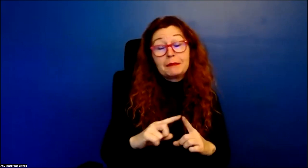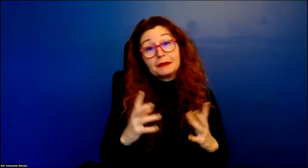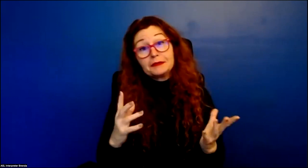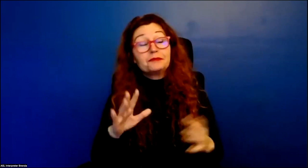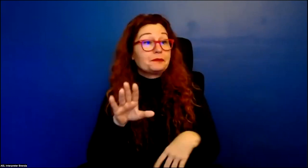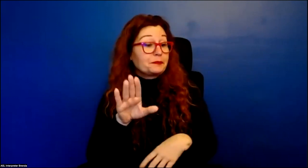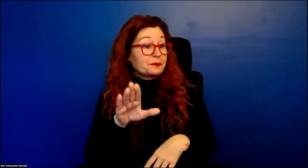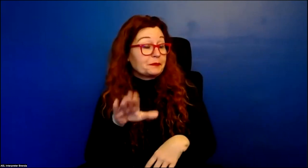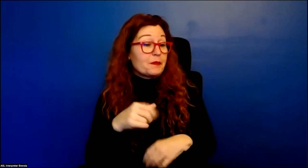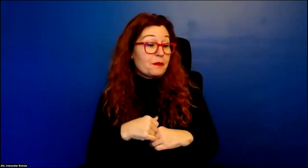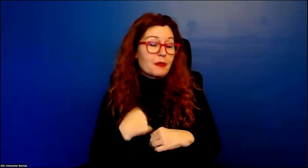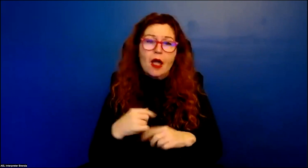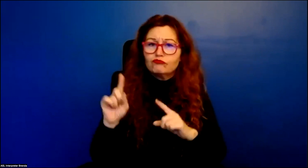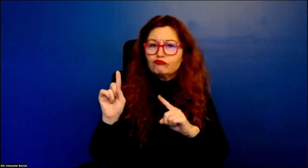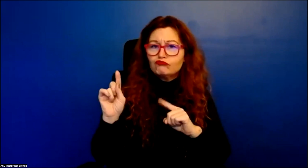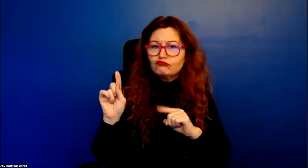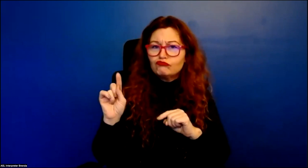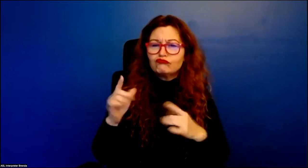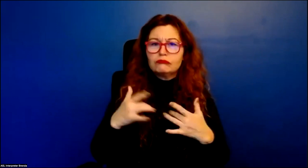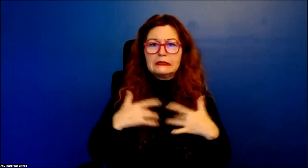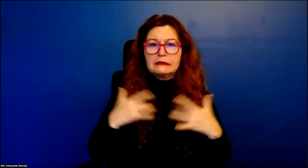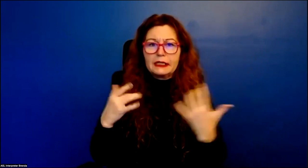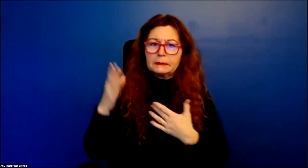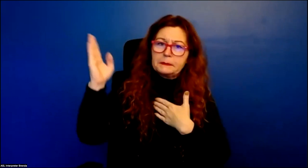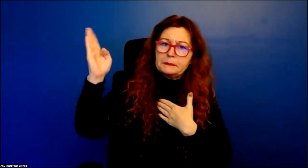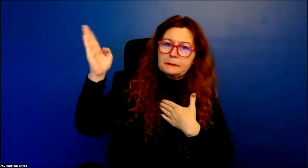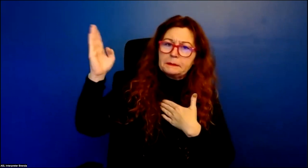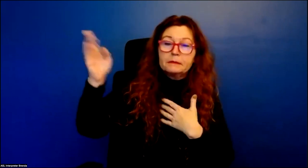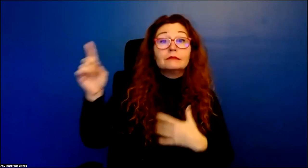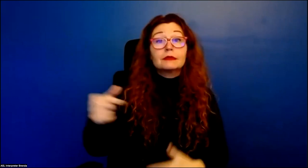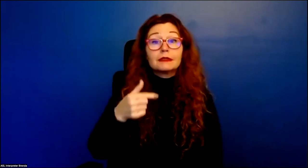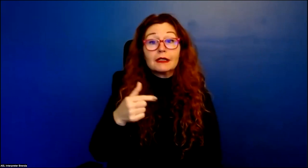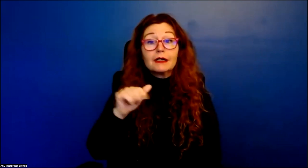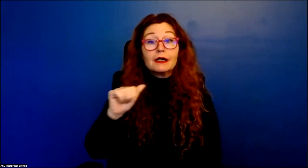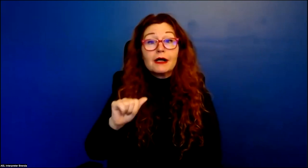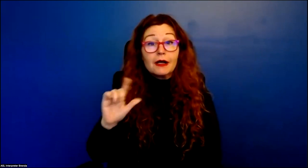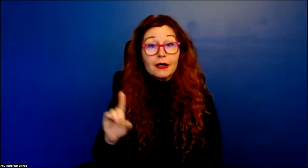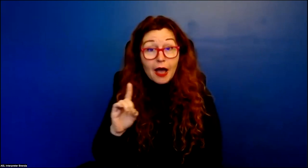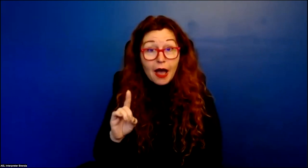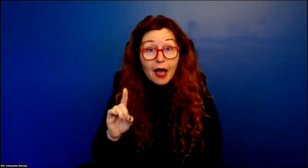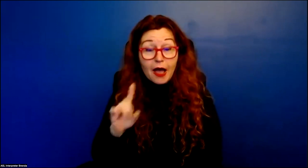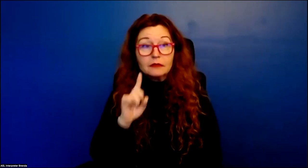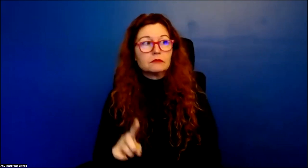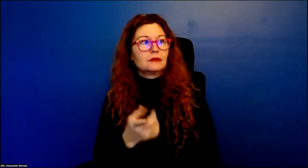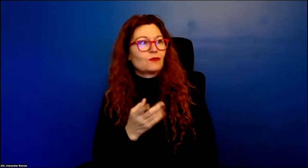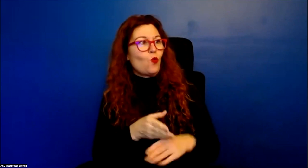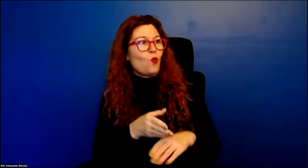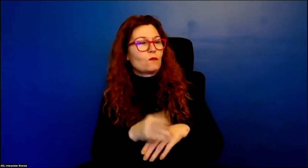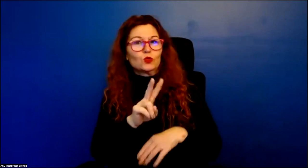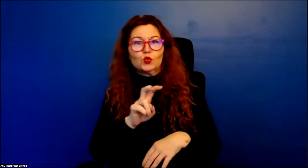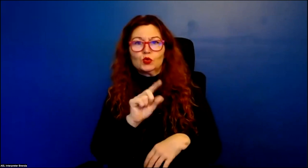as GAD is a public event, we have a social media reach of over 220 million